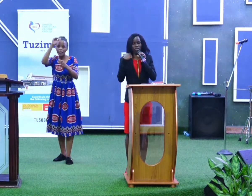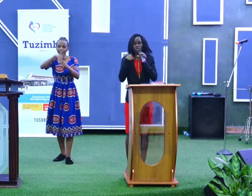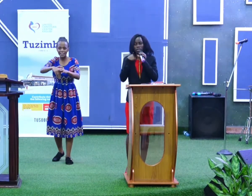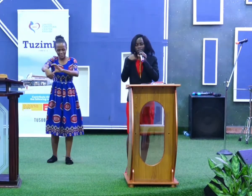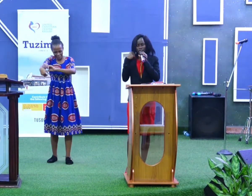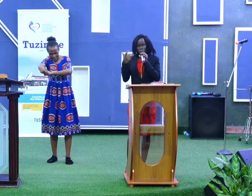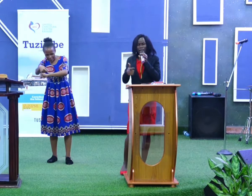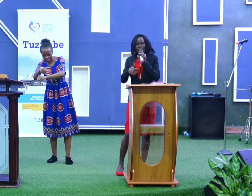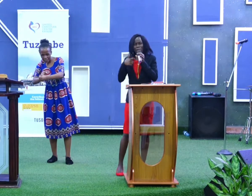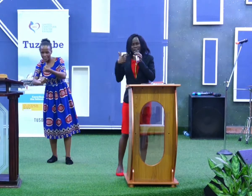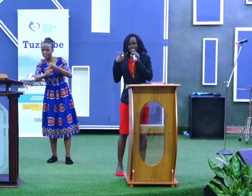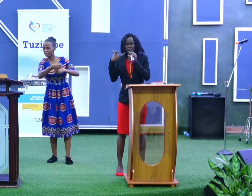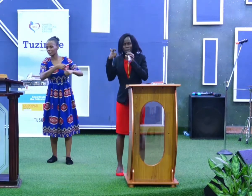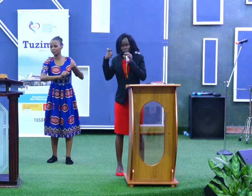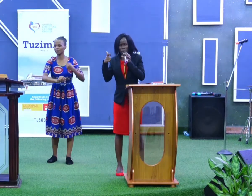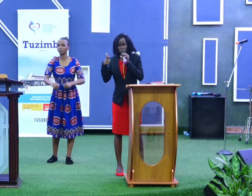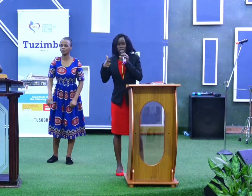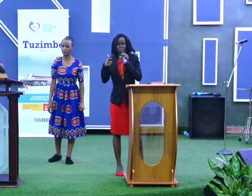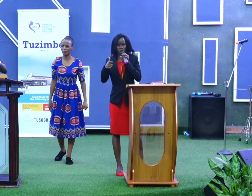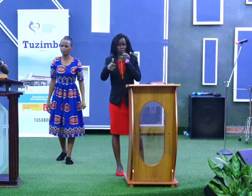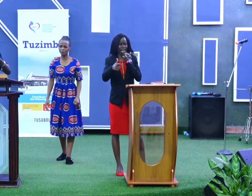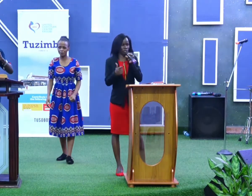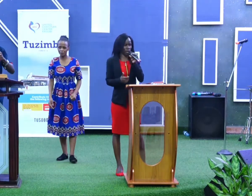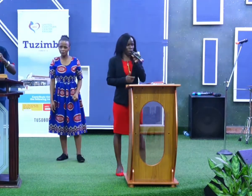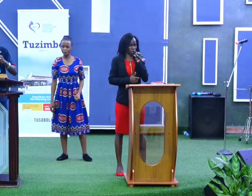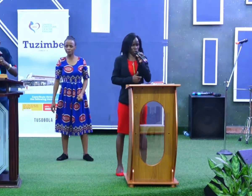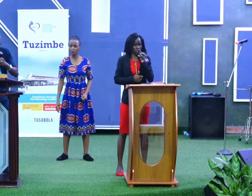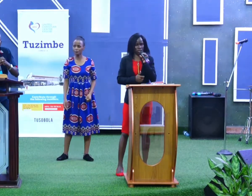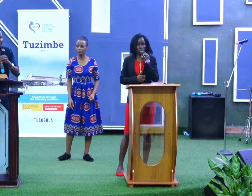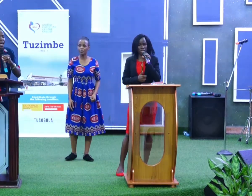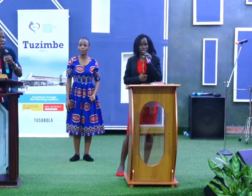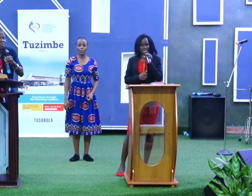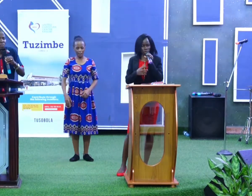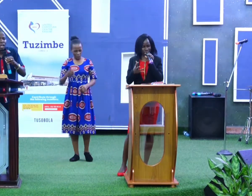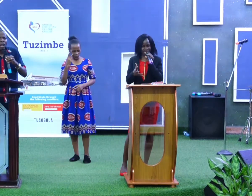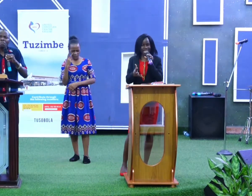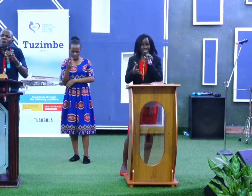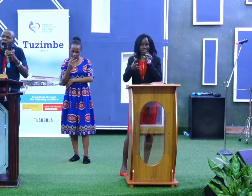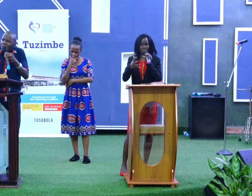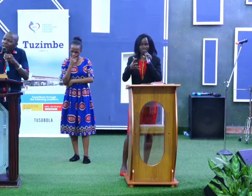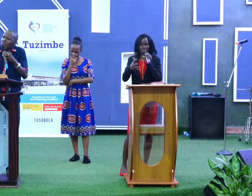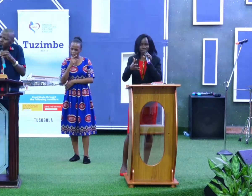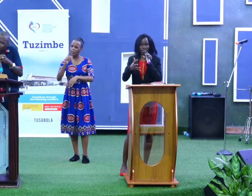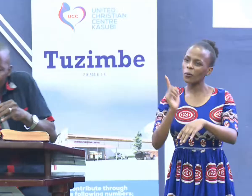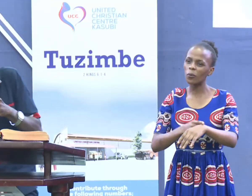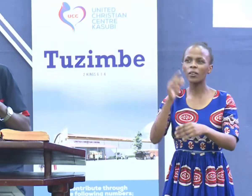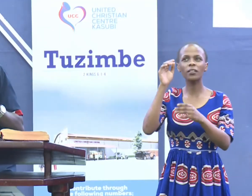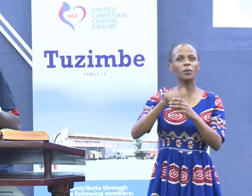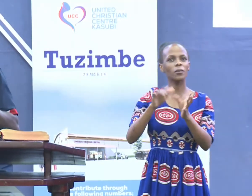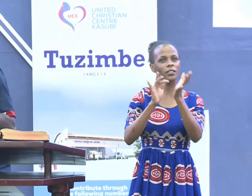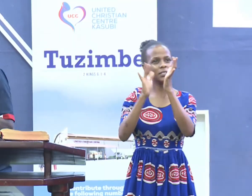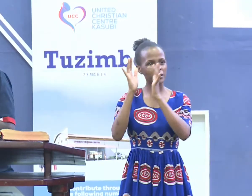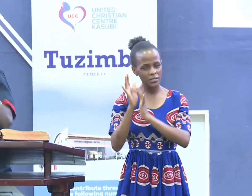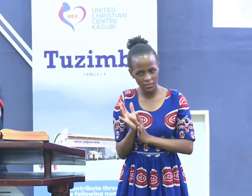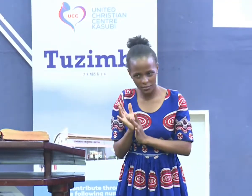they are spoken among some of those who are in the book of Acts of the Apostles. Tulabe, that we see when